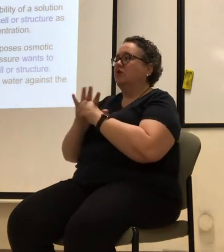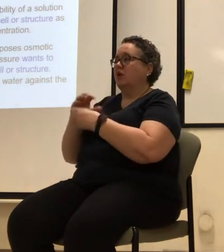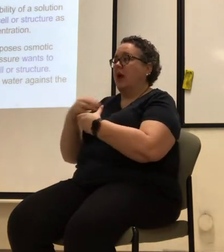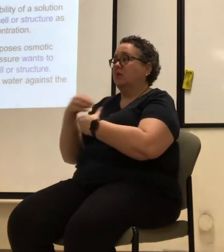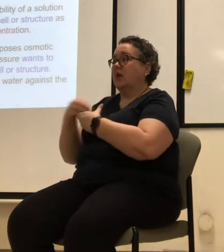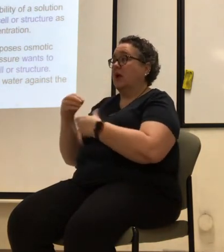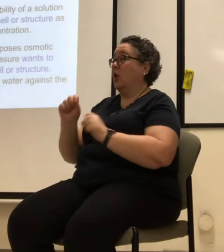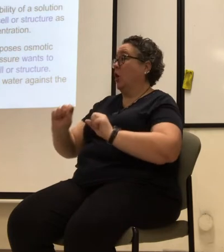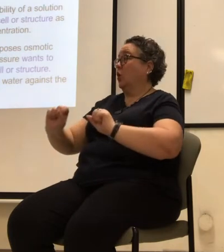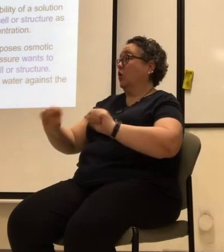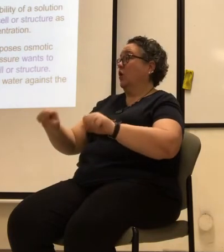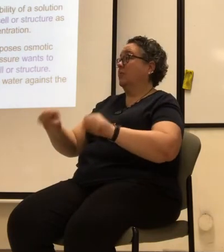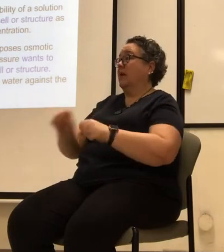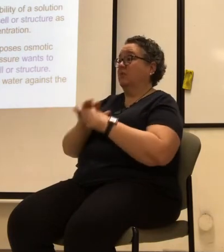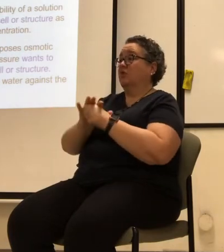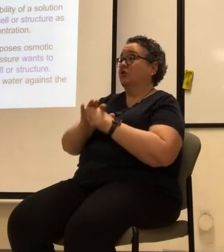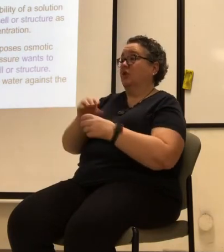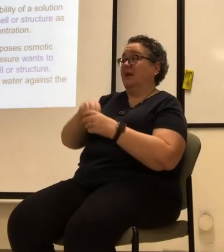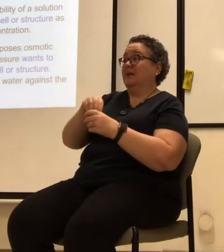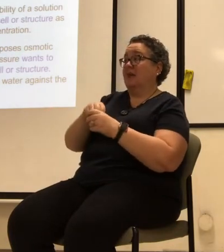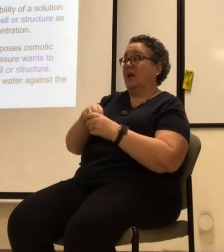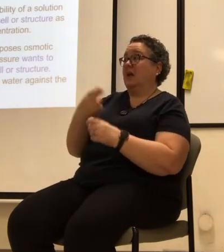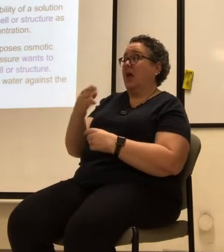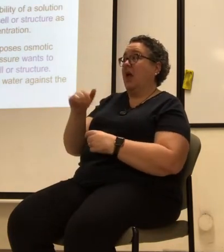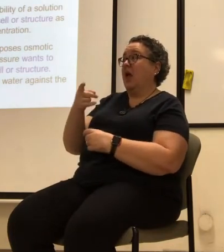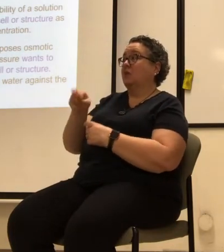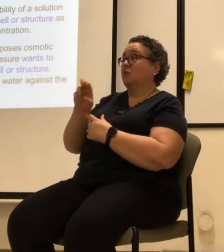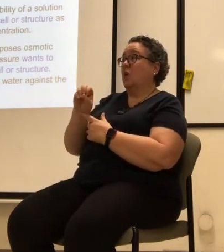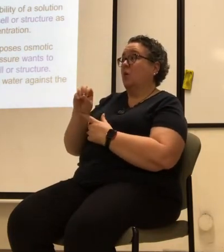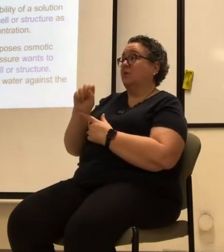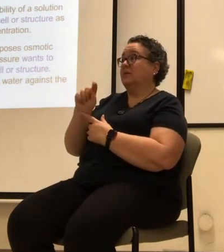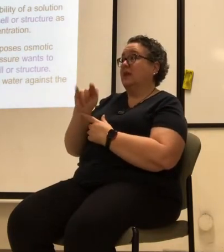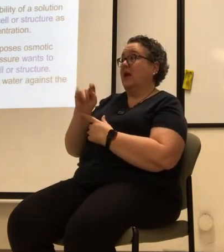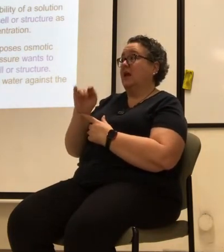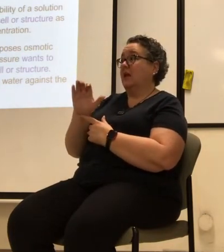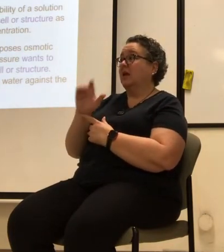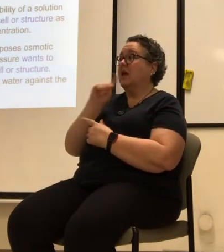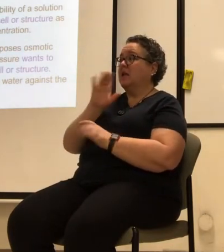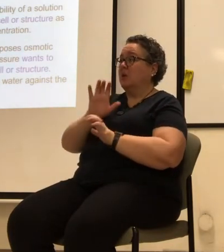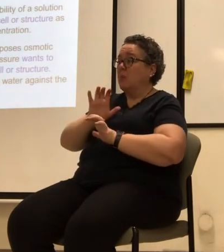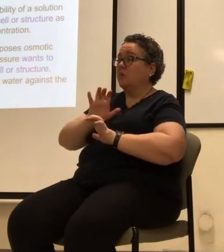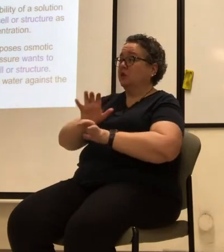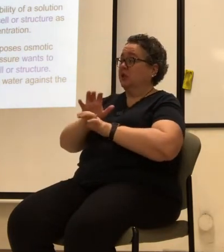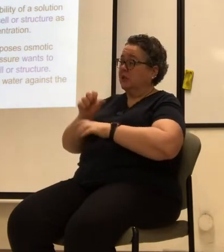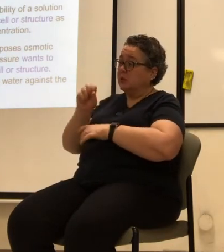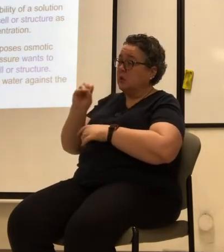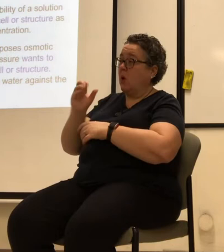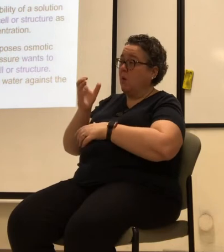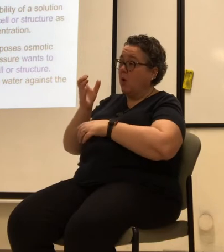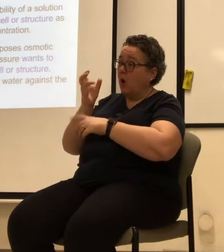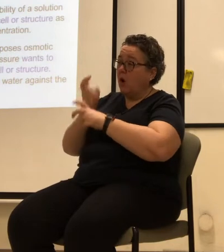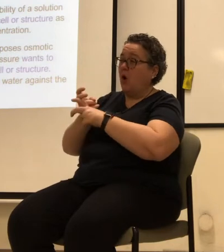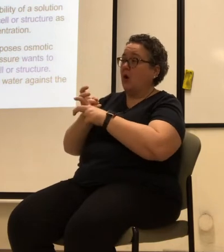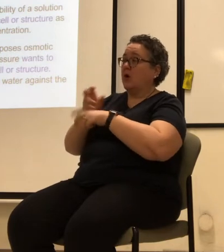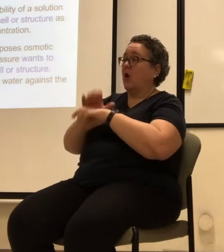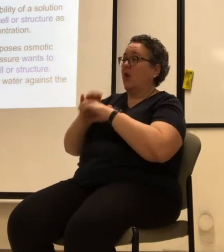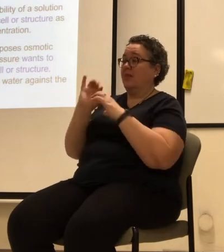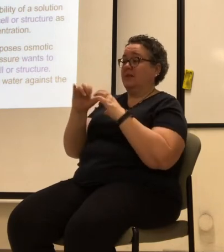point where the pressure inside, the hydrostatic pressure, is pushing so hard against the cell